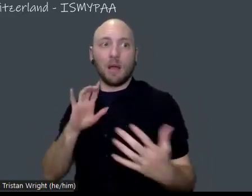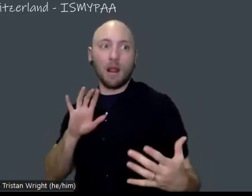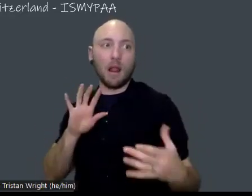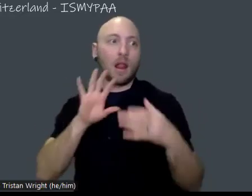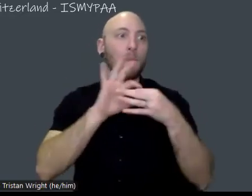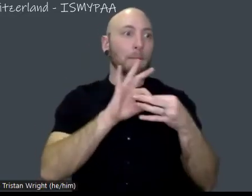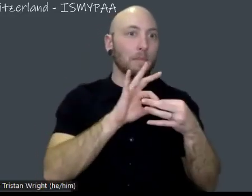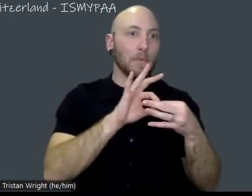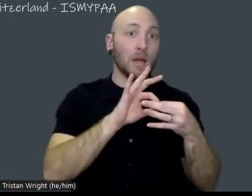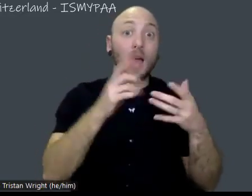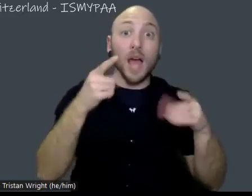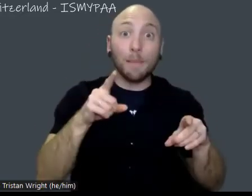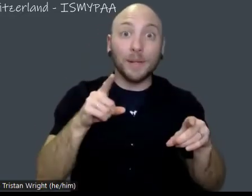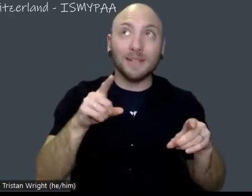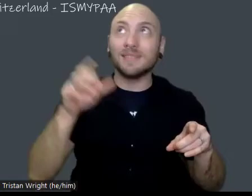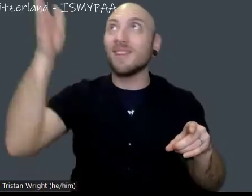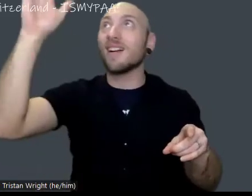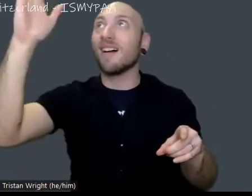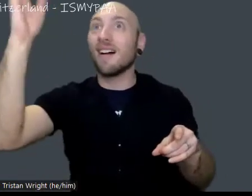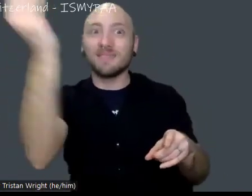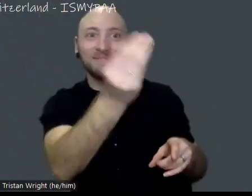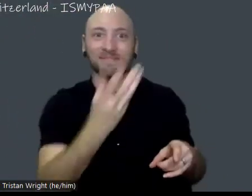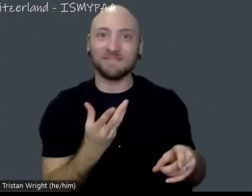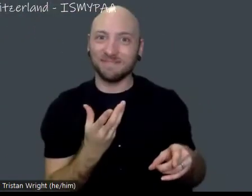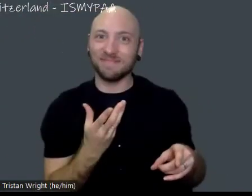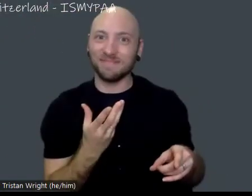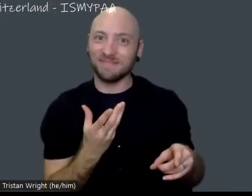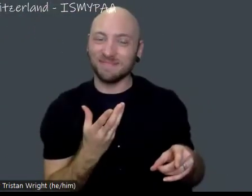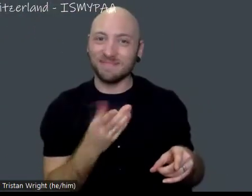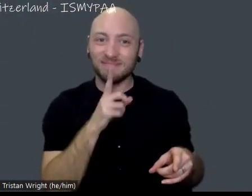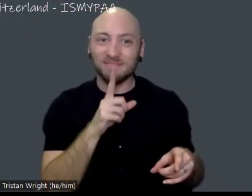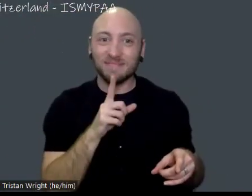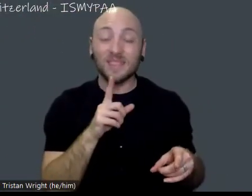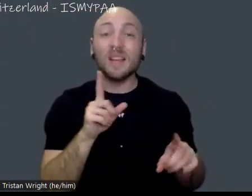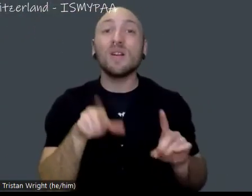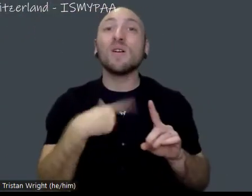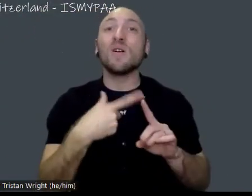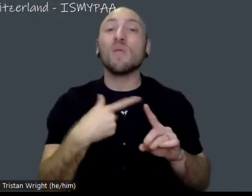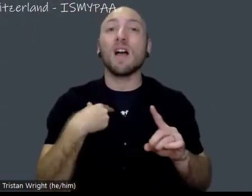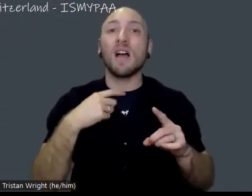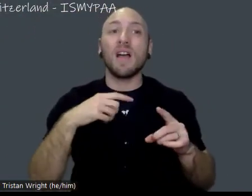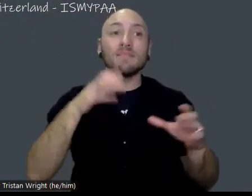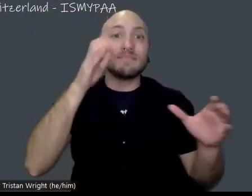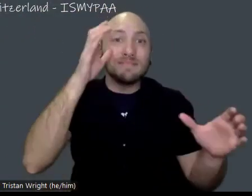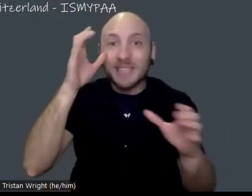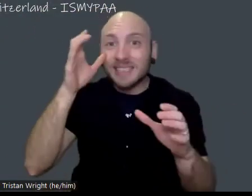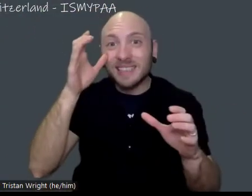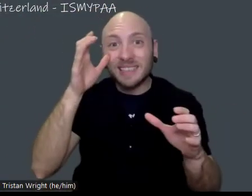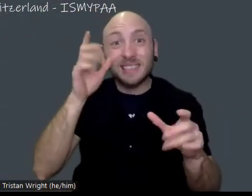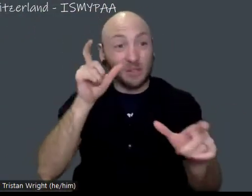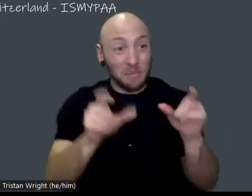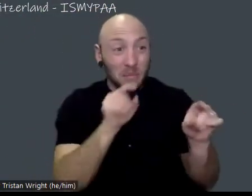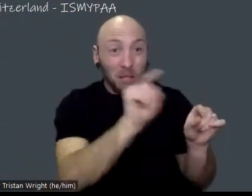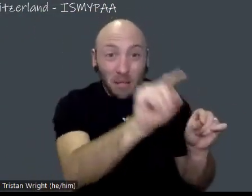receive God's messages. And these I got it through the sharings I'm listening to,